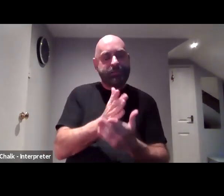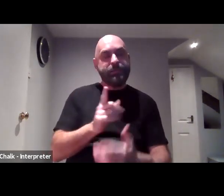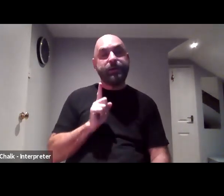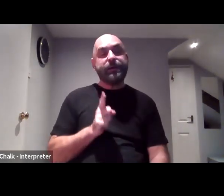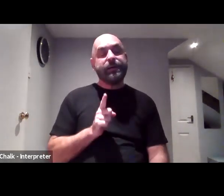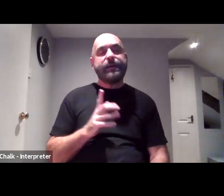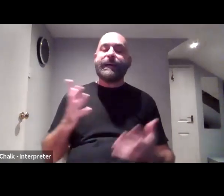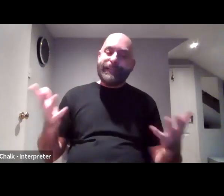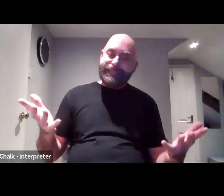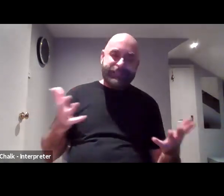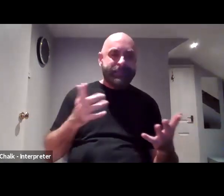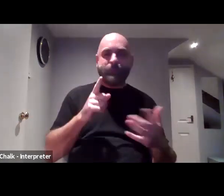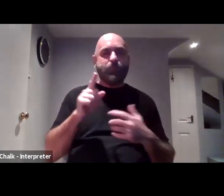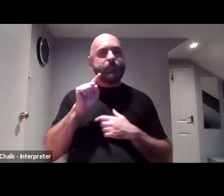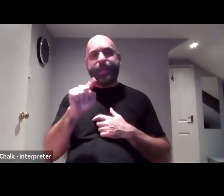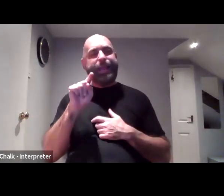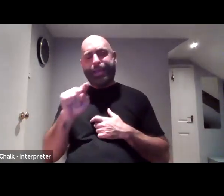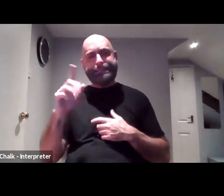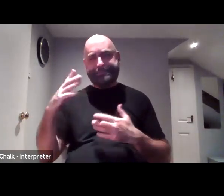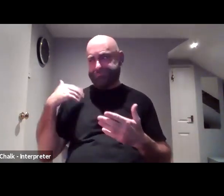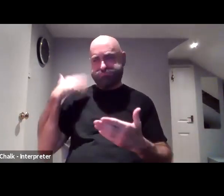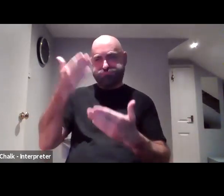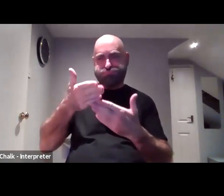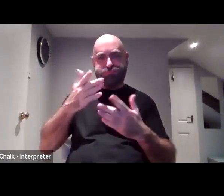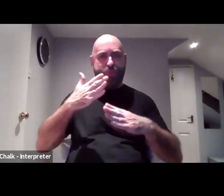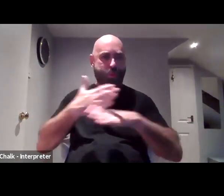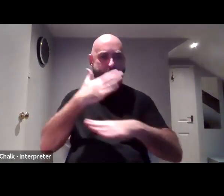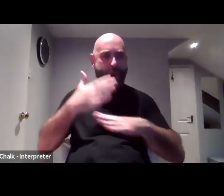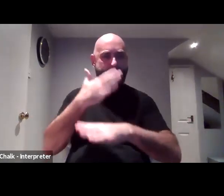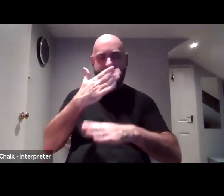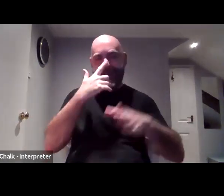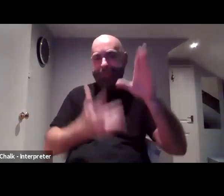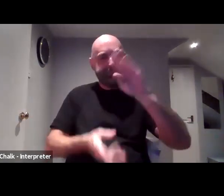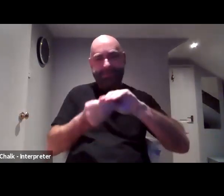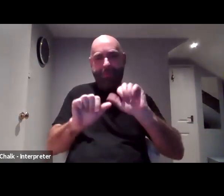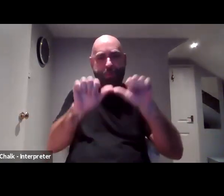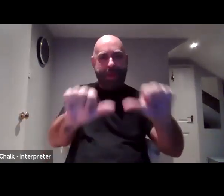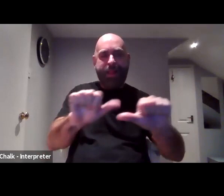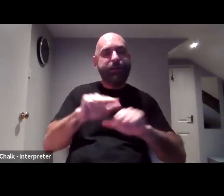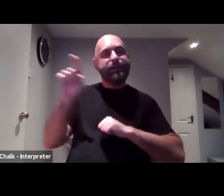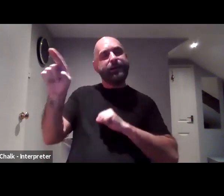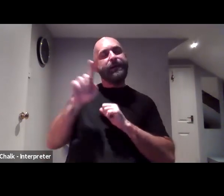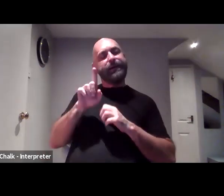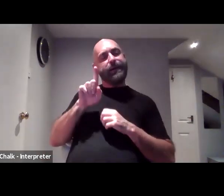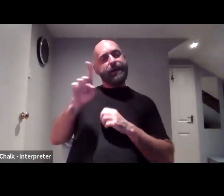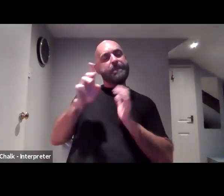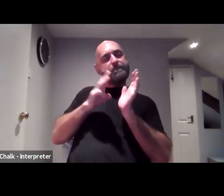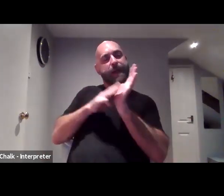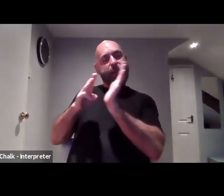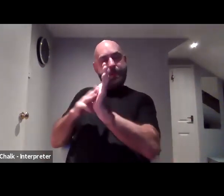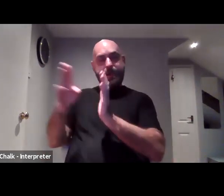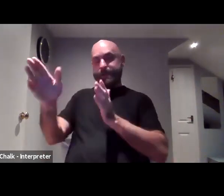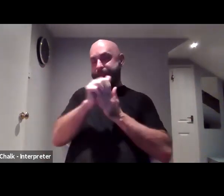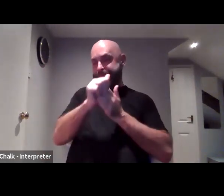It's less easy to sum up his stellar career in the time that I have available. Professor Sir Michael Marmot has led